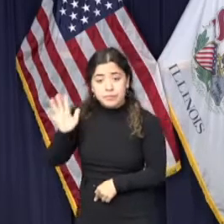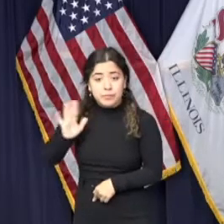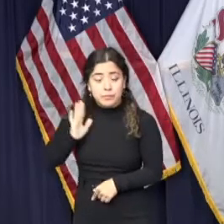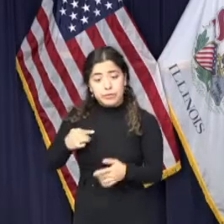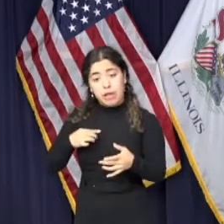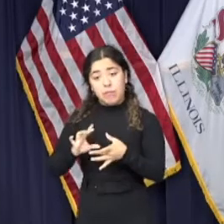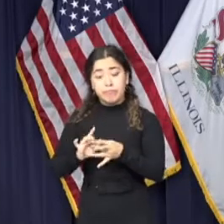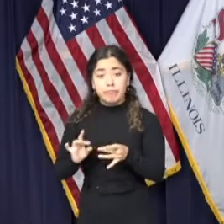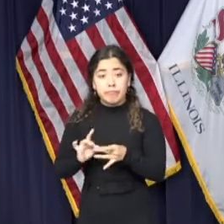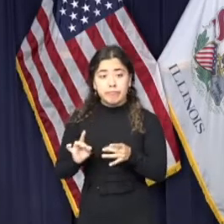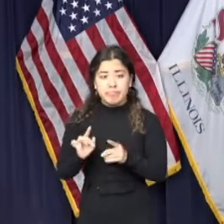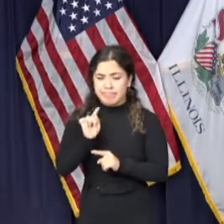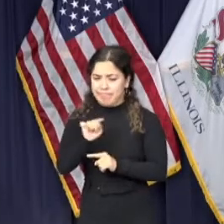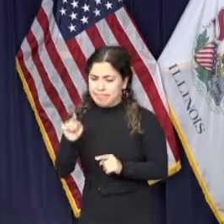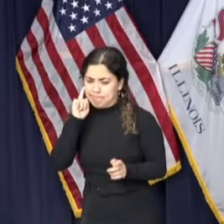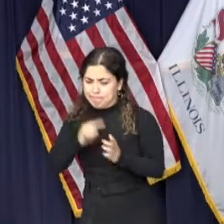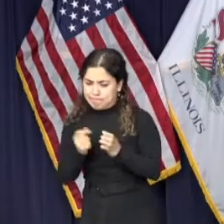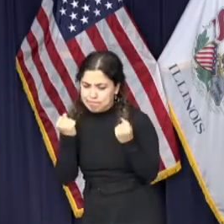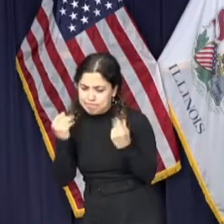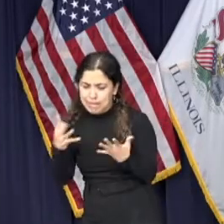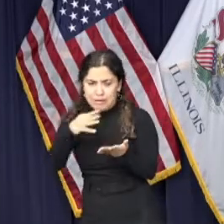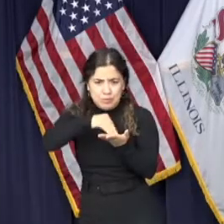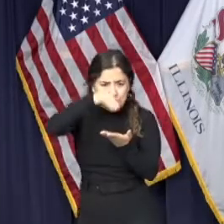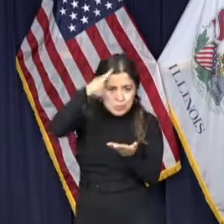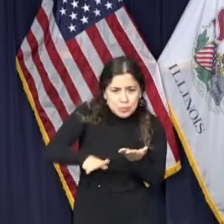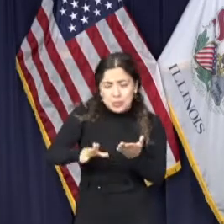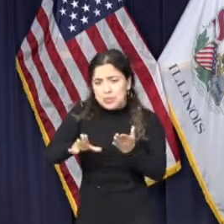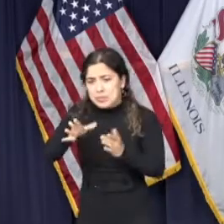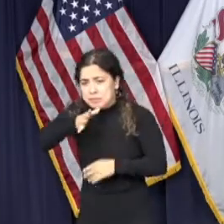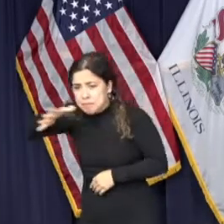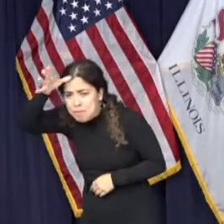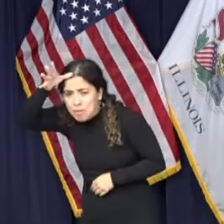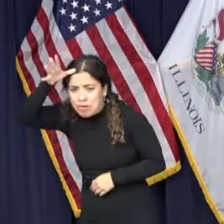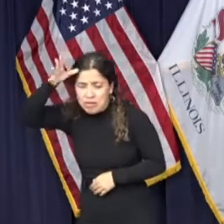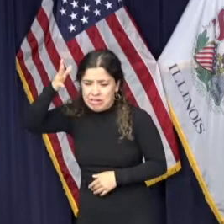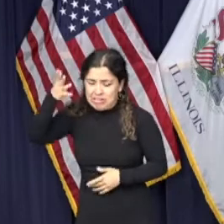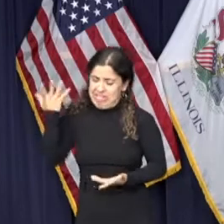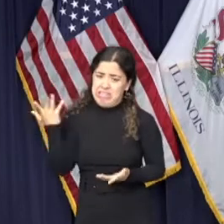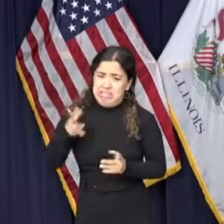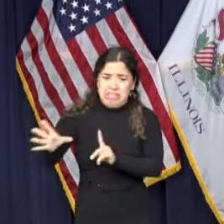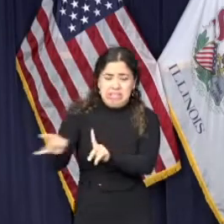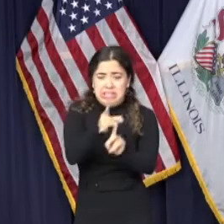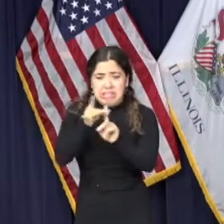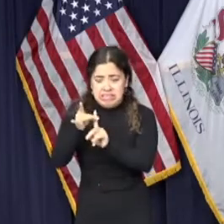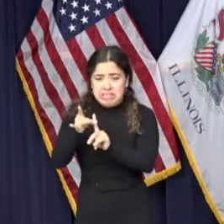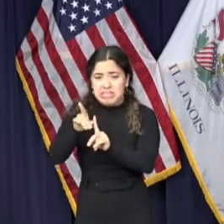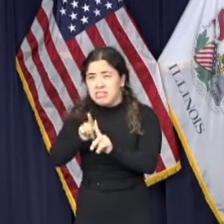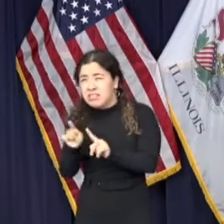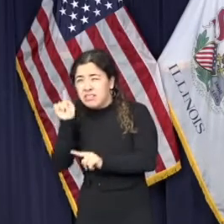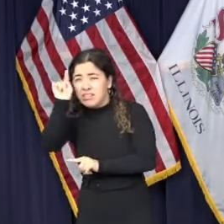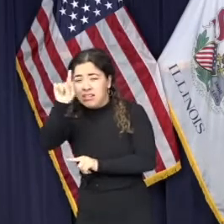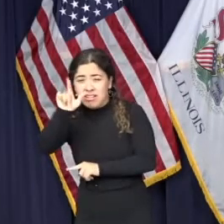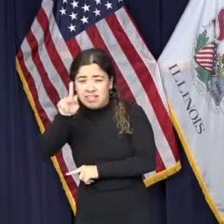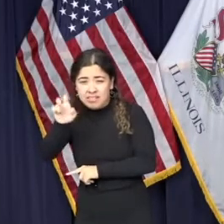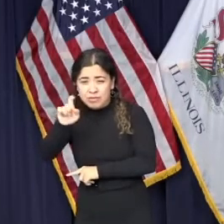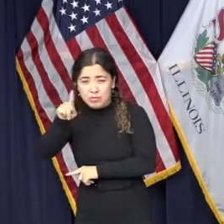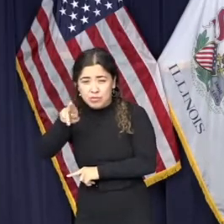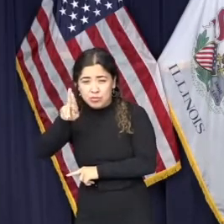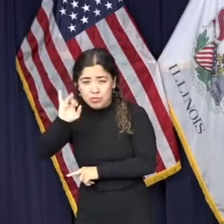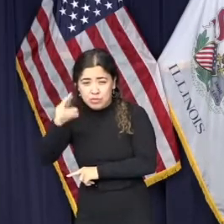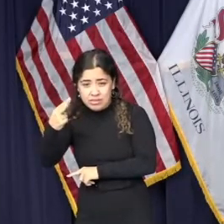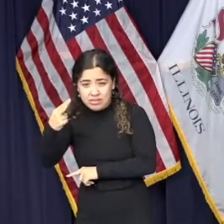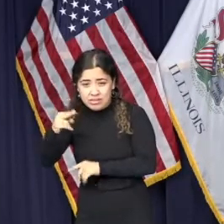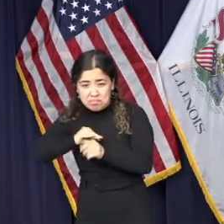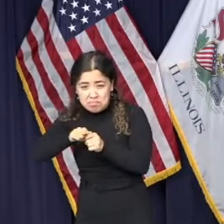I noted that dozens of students and parents tested positive in a Lake Zurich outbreak that was worsened by sports